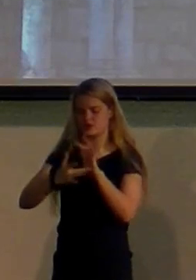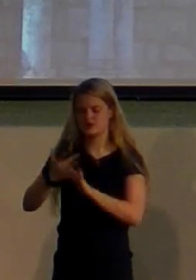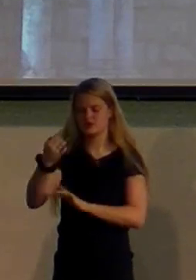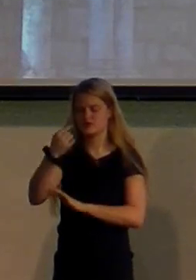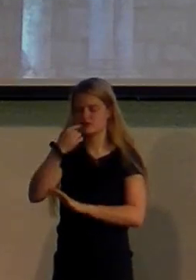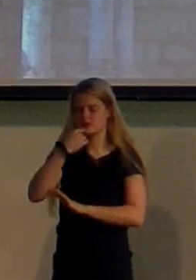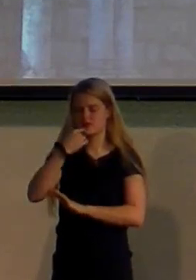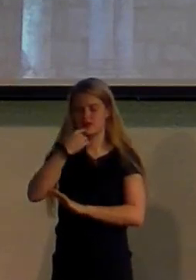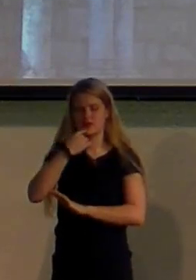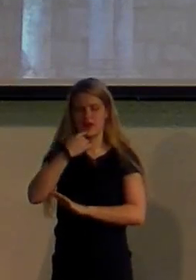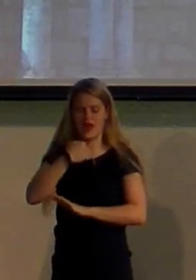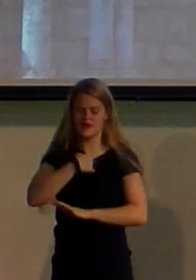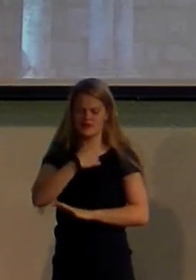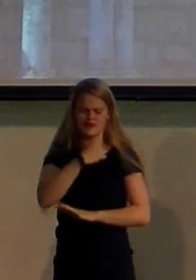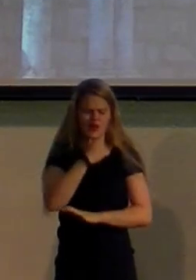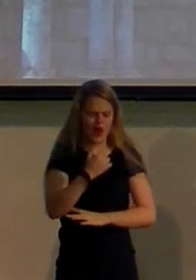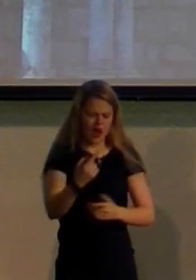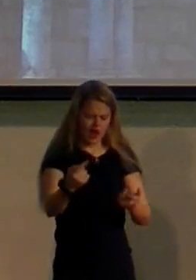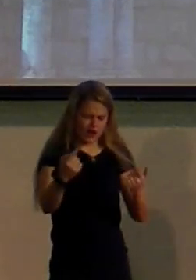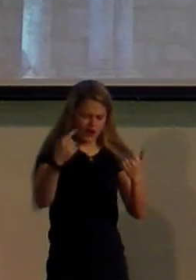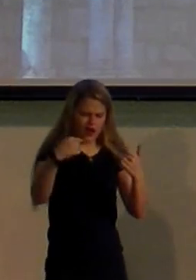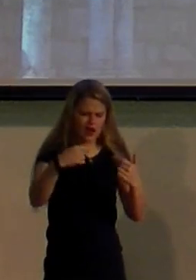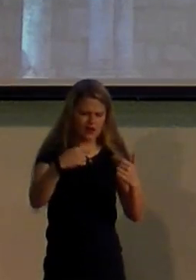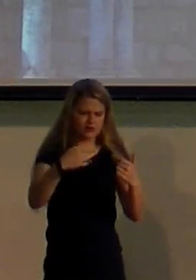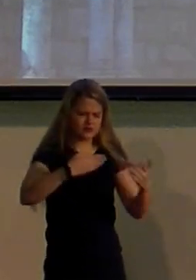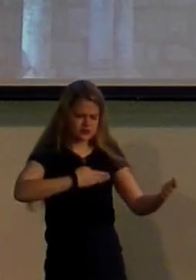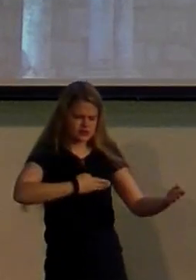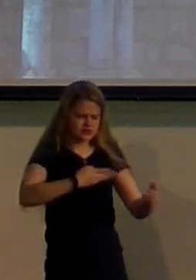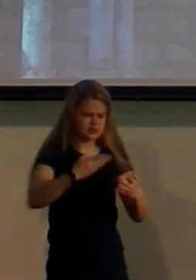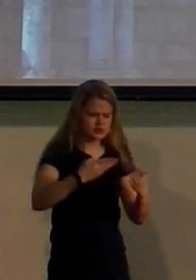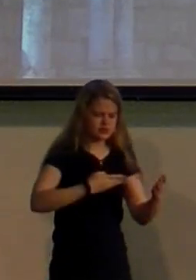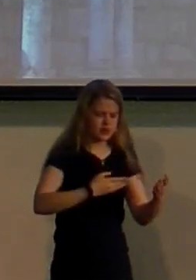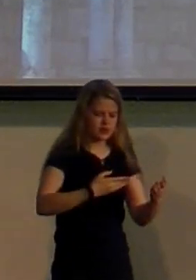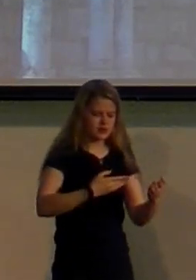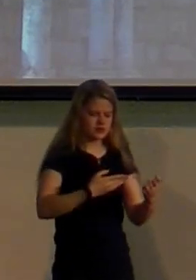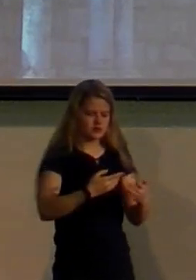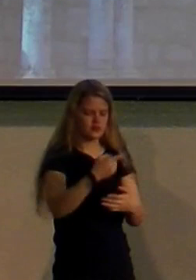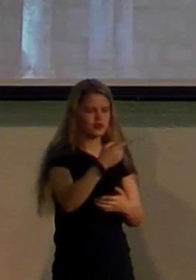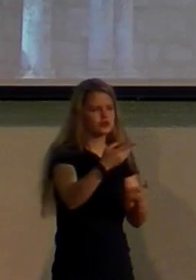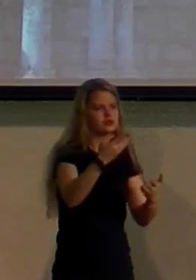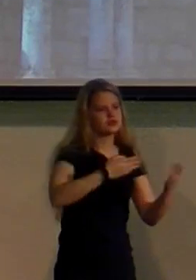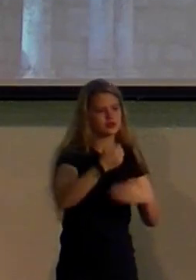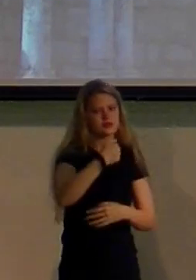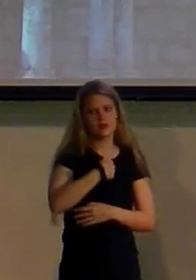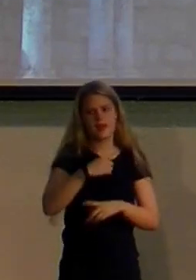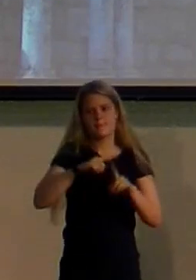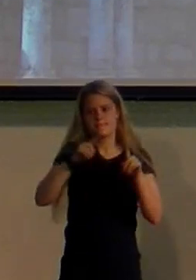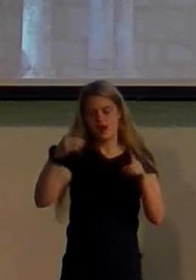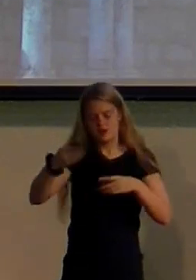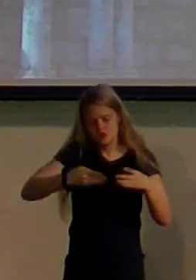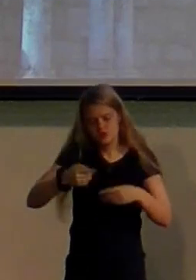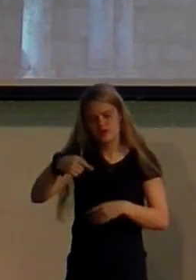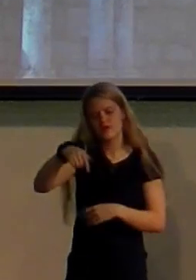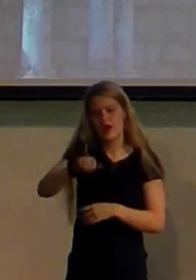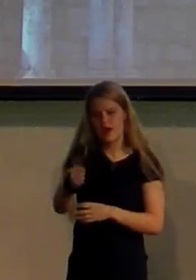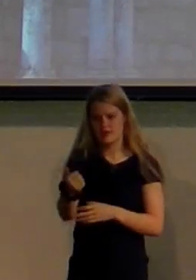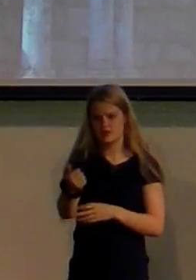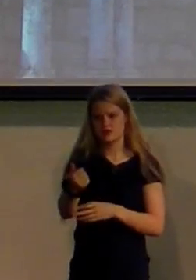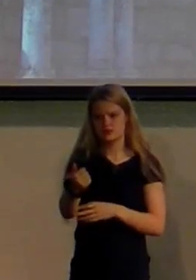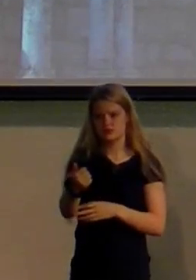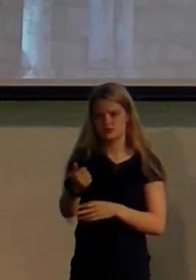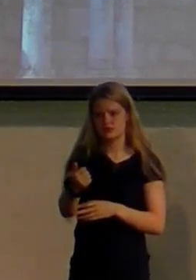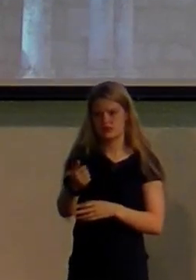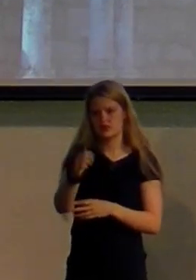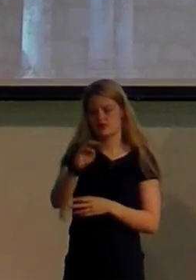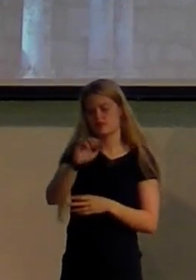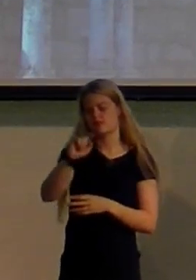come to be served, but to serve and give my life a ransom for many. In chapter 10:45,